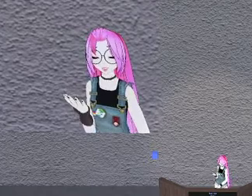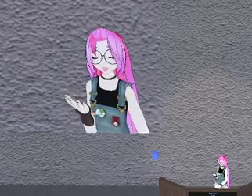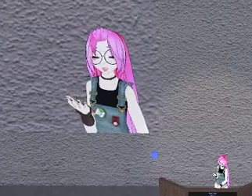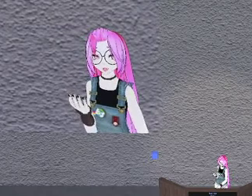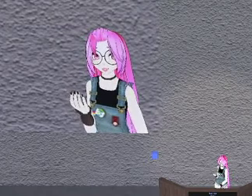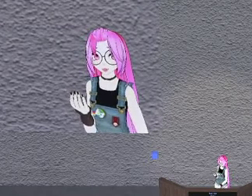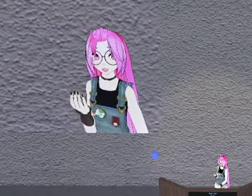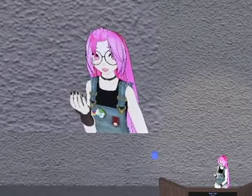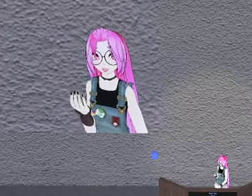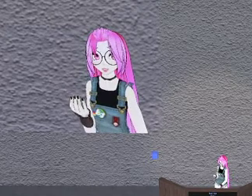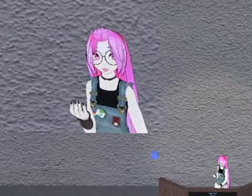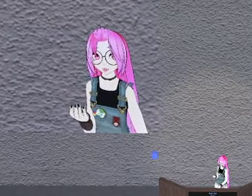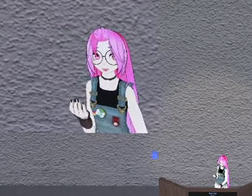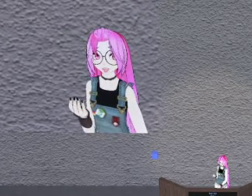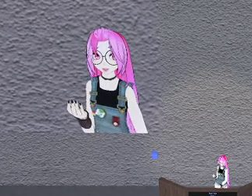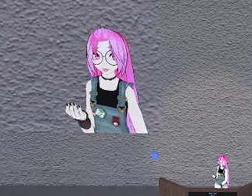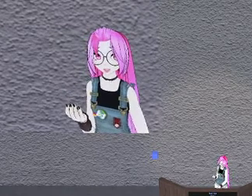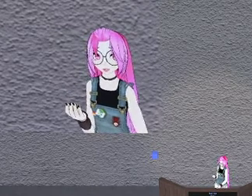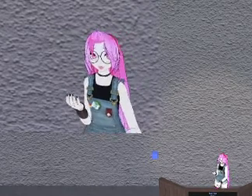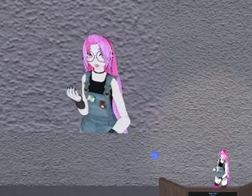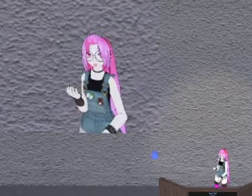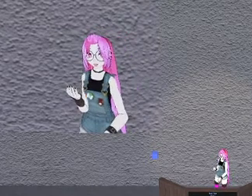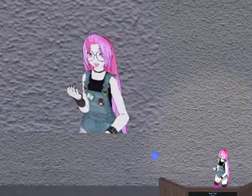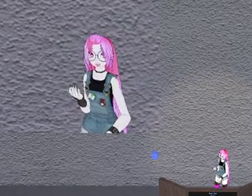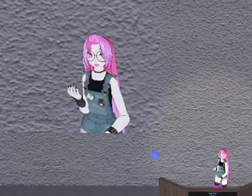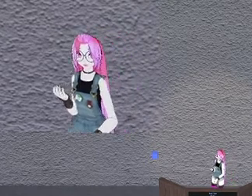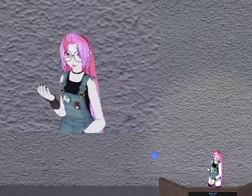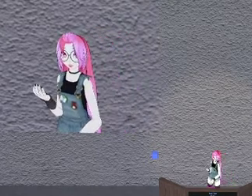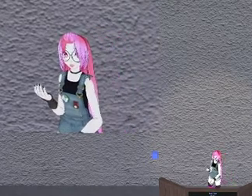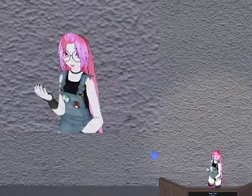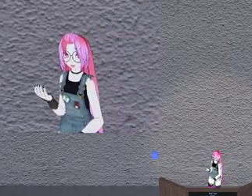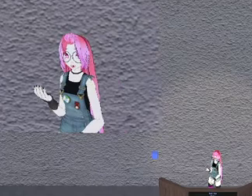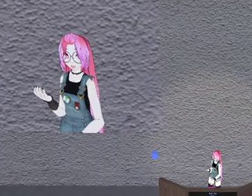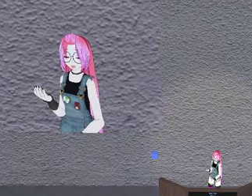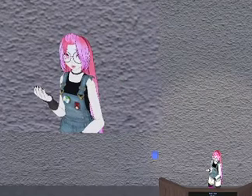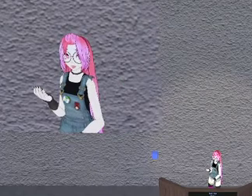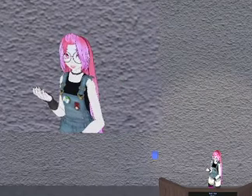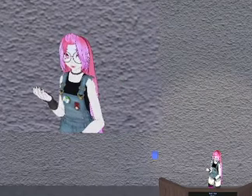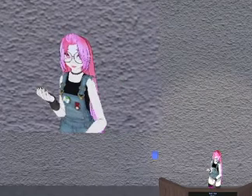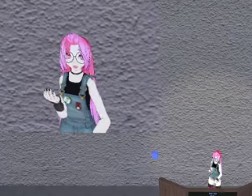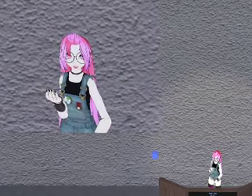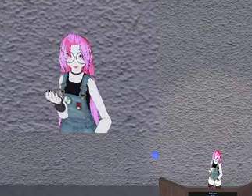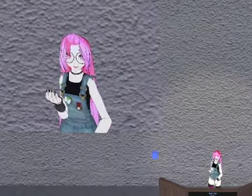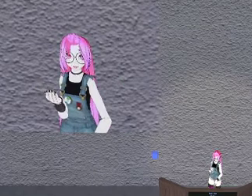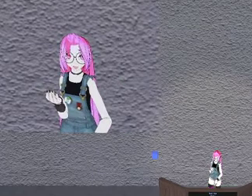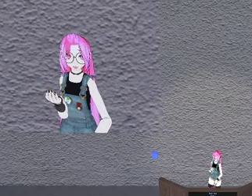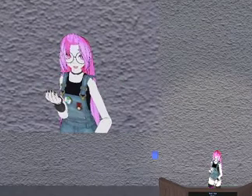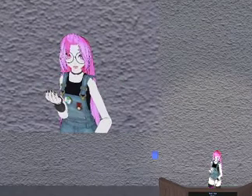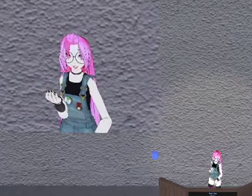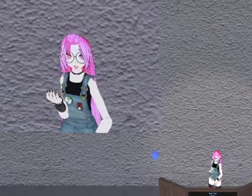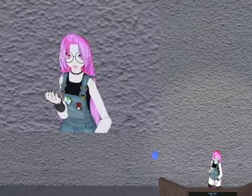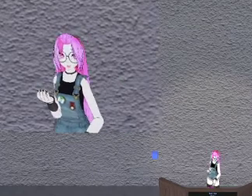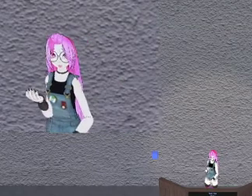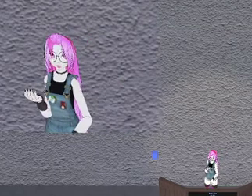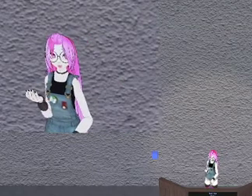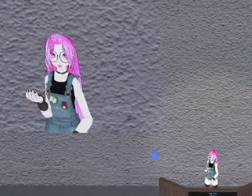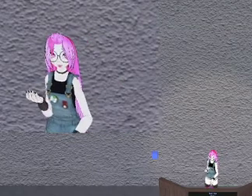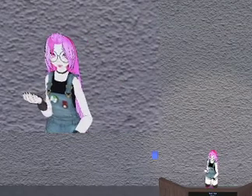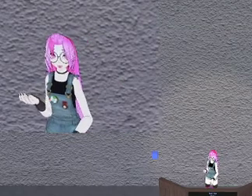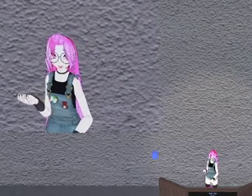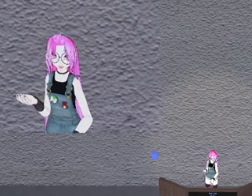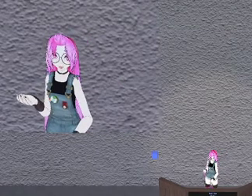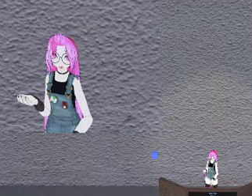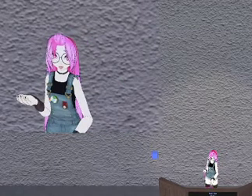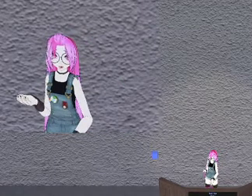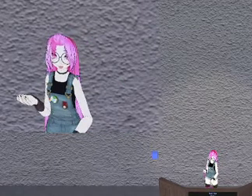Oculus controllers that I used for helping people figure it out. I don't know if they have that for index, but I'm sure if you can find a